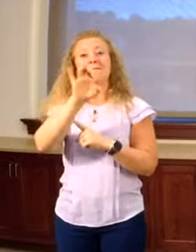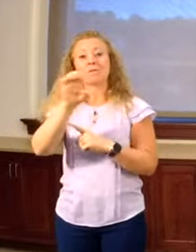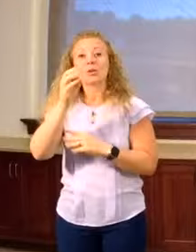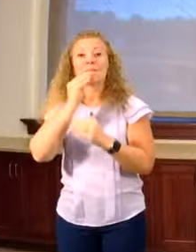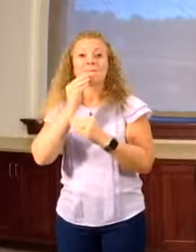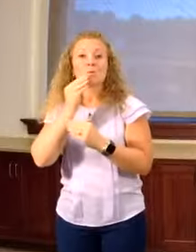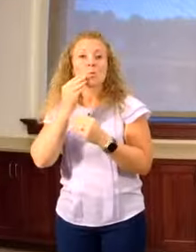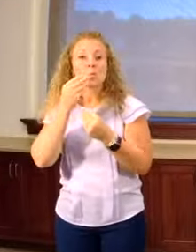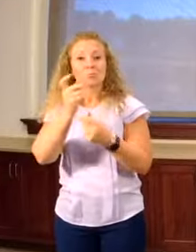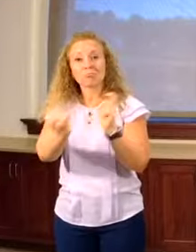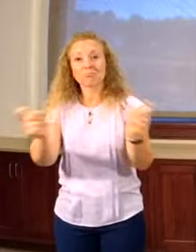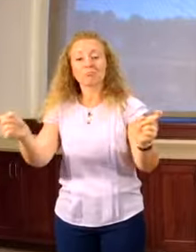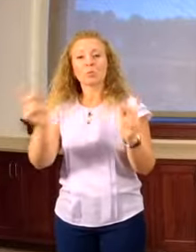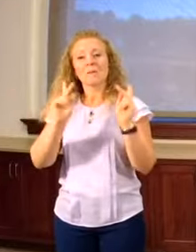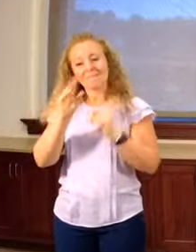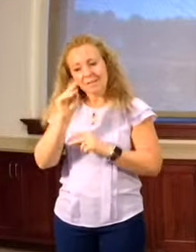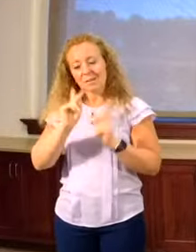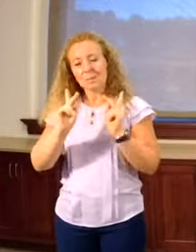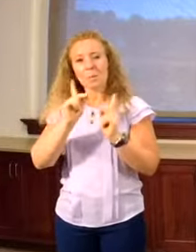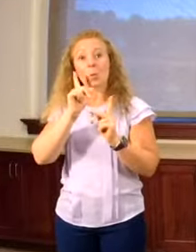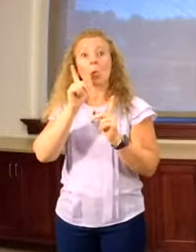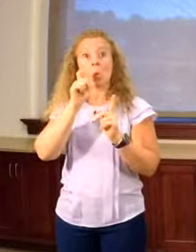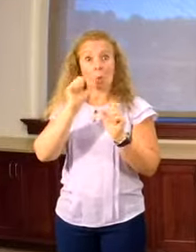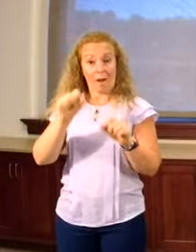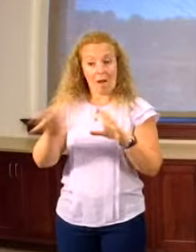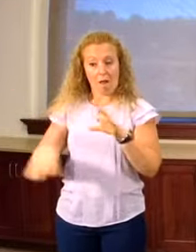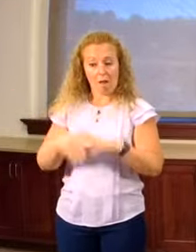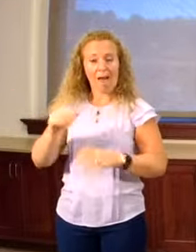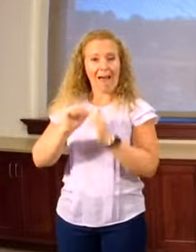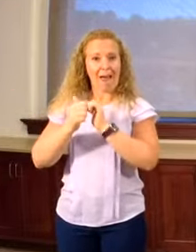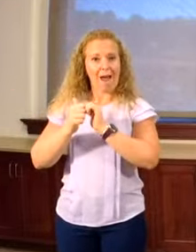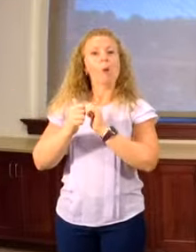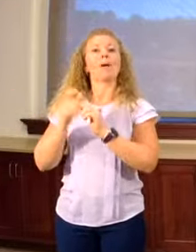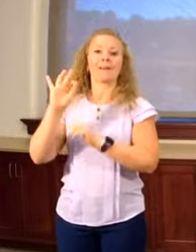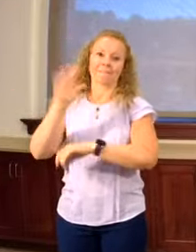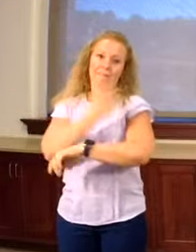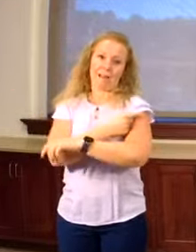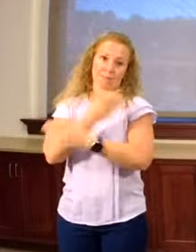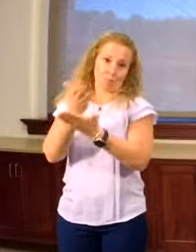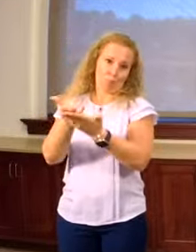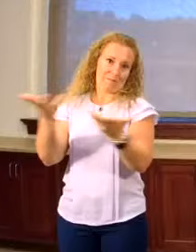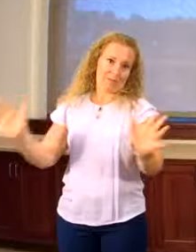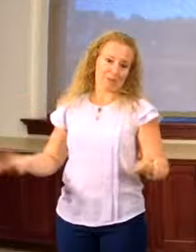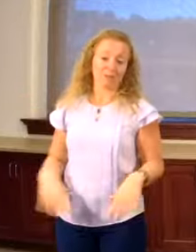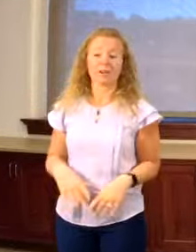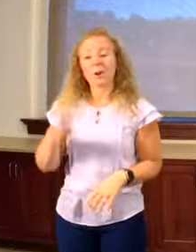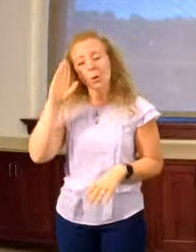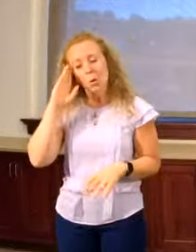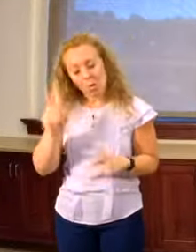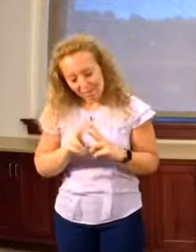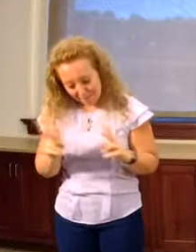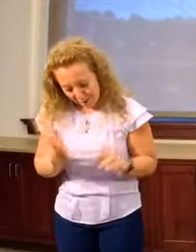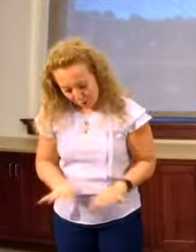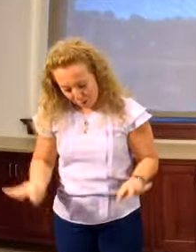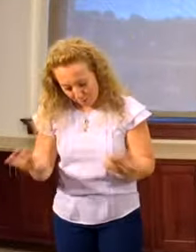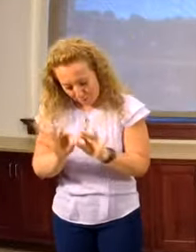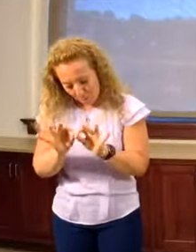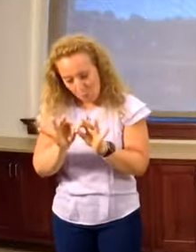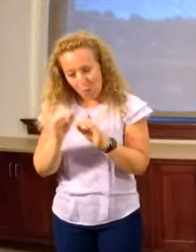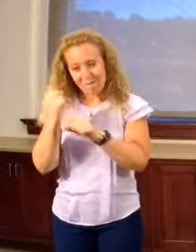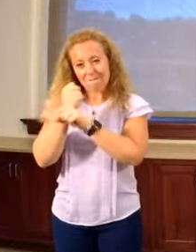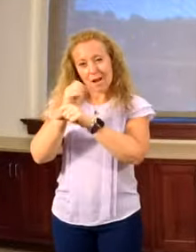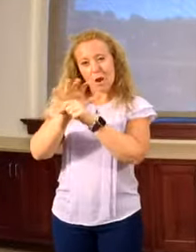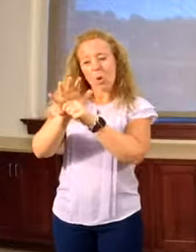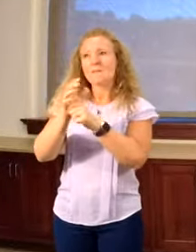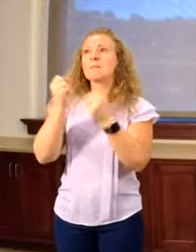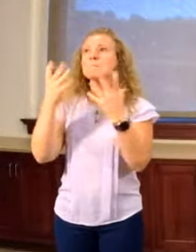50 people who can enter the contest only if they get vaccinated. I know how crucial it is in the fight against COVID to